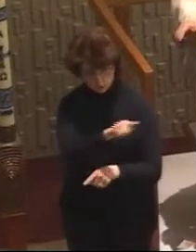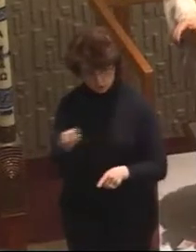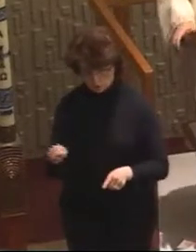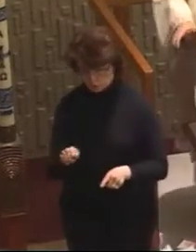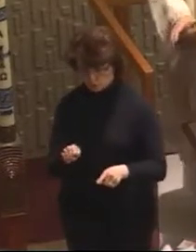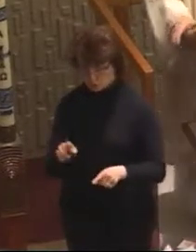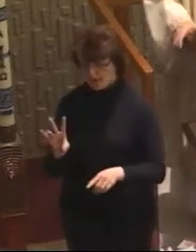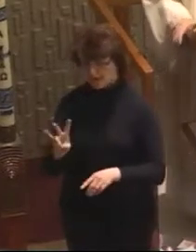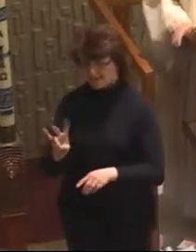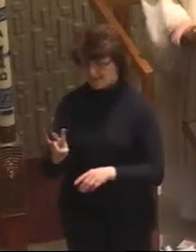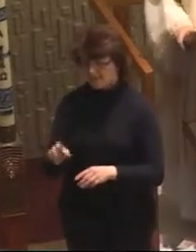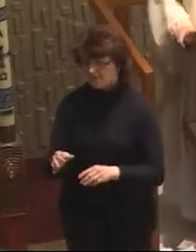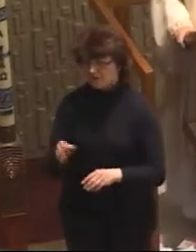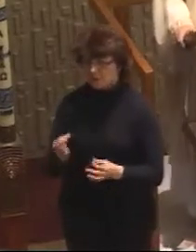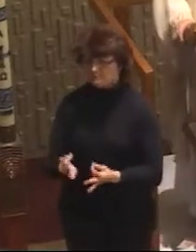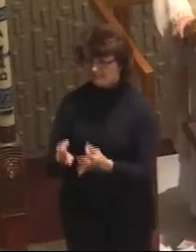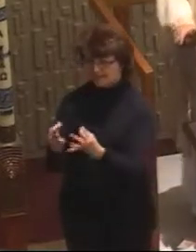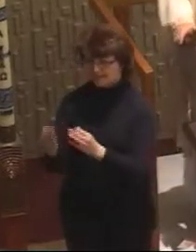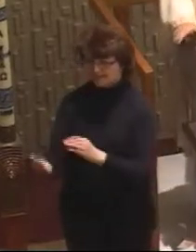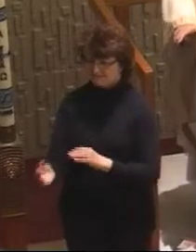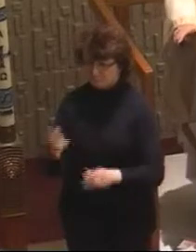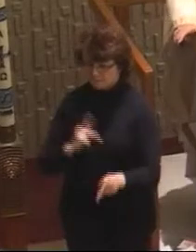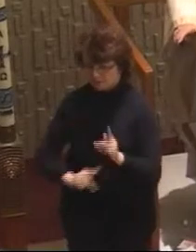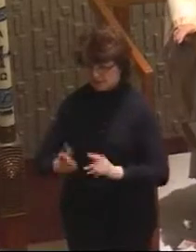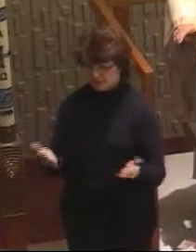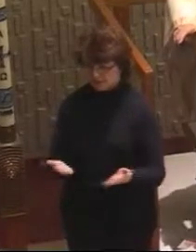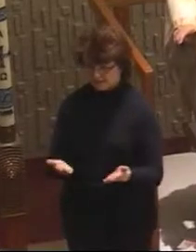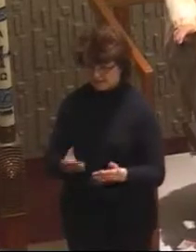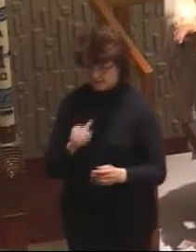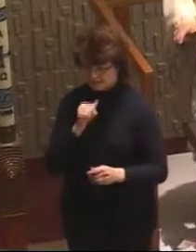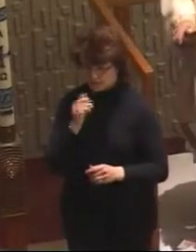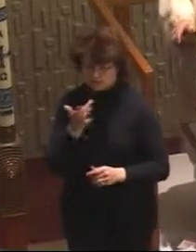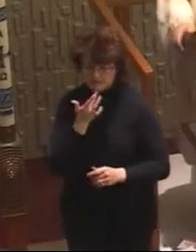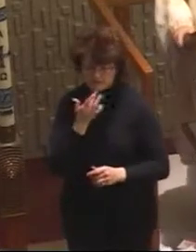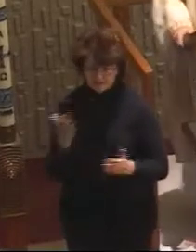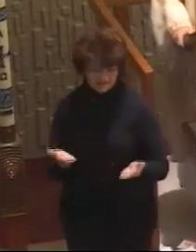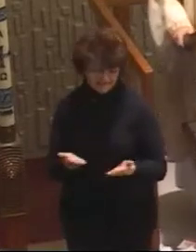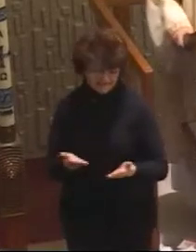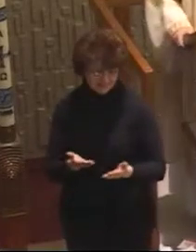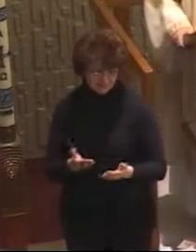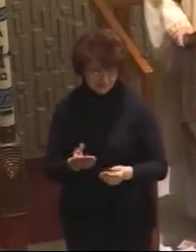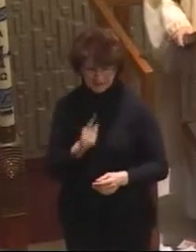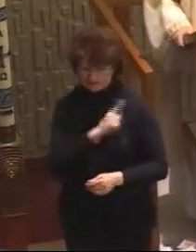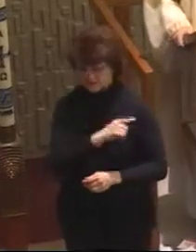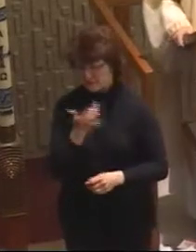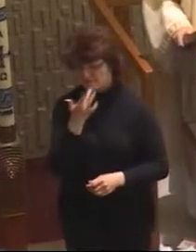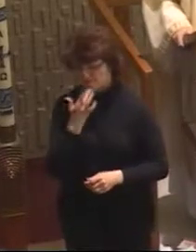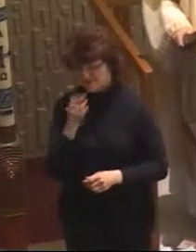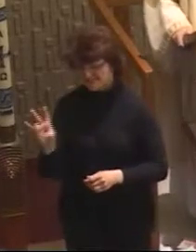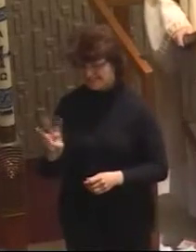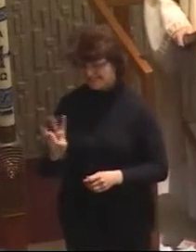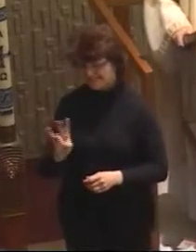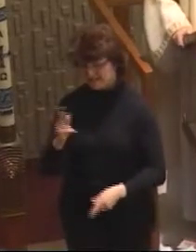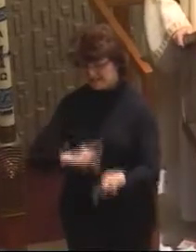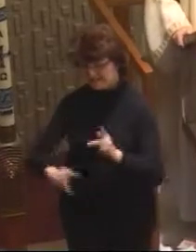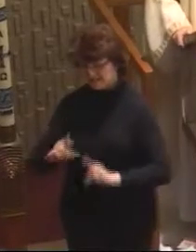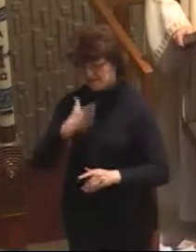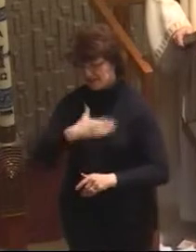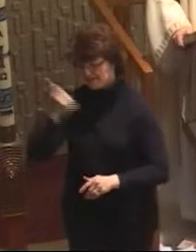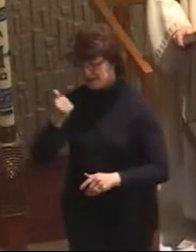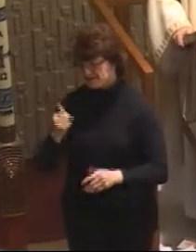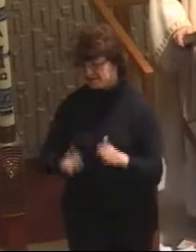7 o'clock group of people who gather here for Mass. I know I'm not supposed to have favorites, but I like the 7 o'clock people better.